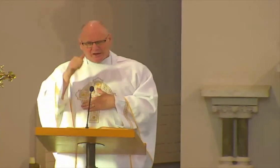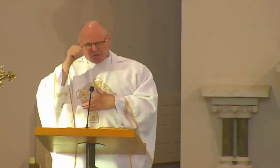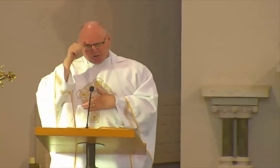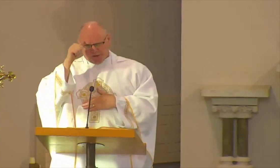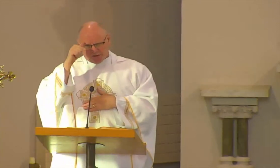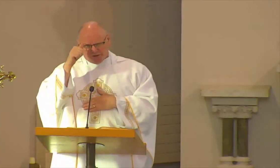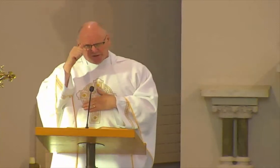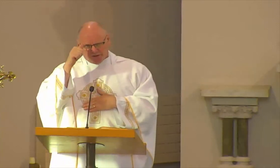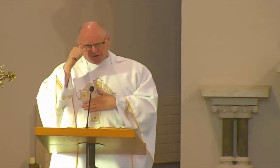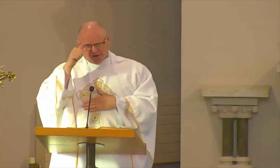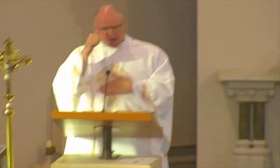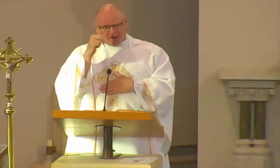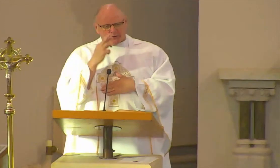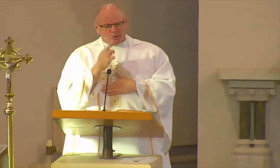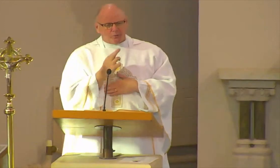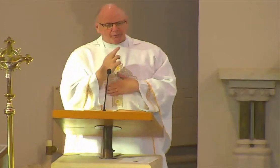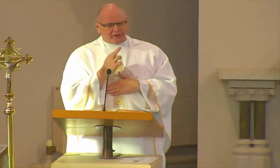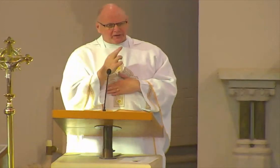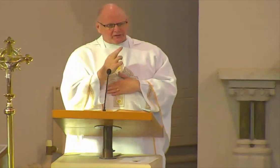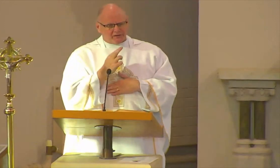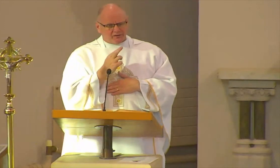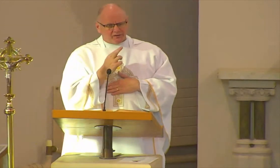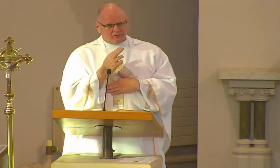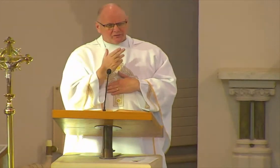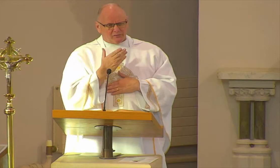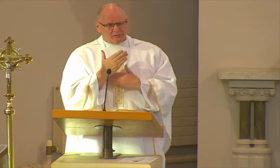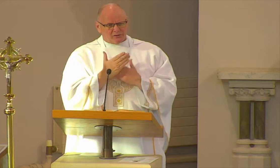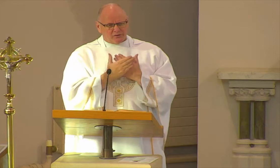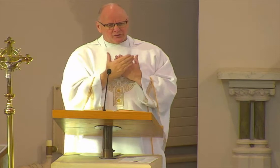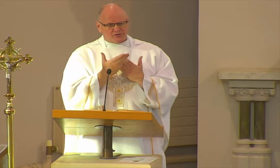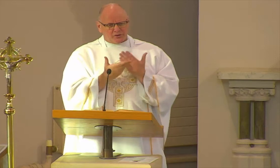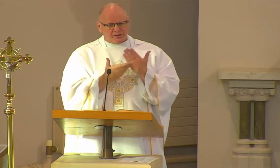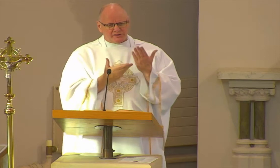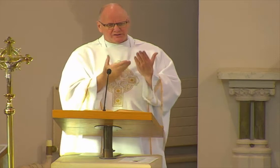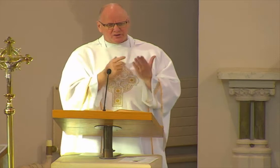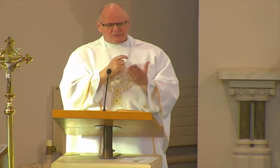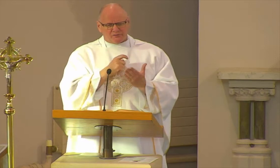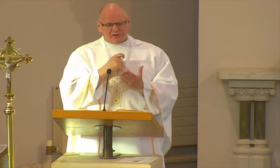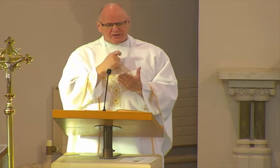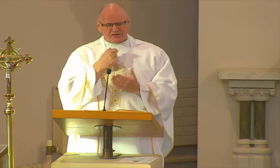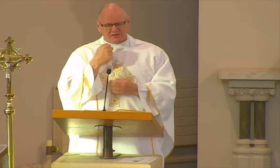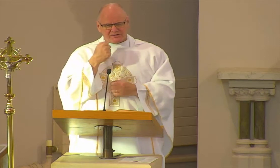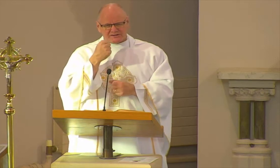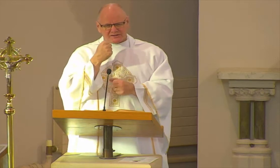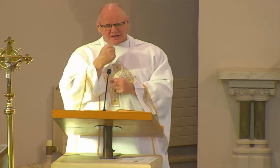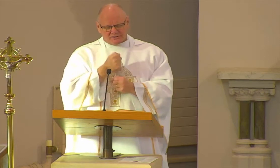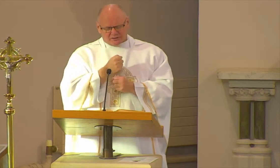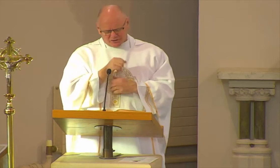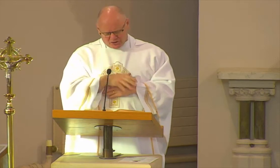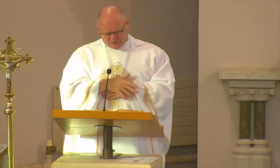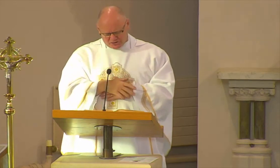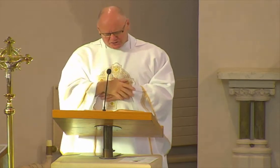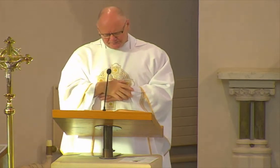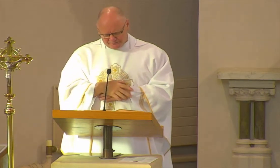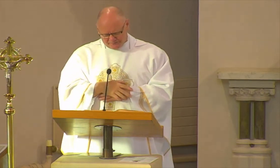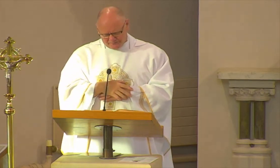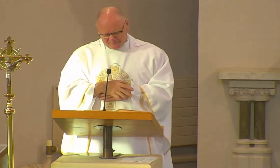knowing and hoping for the new stories of vocations in our church.